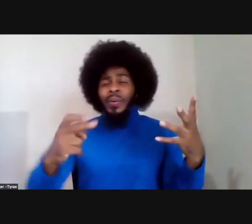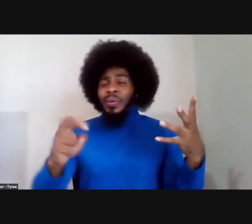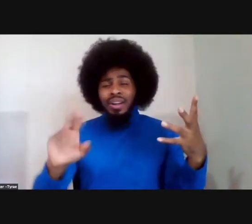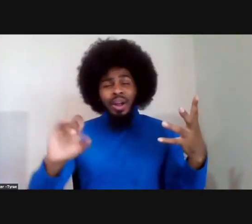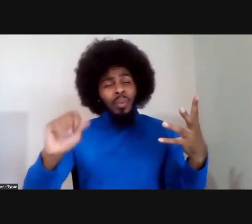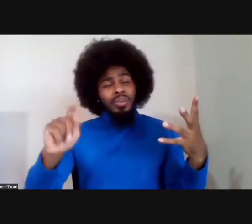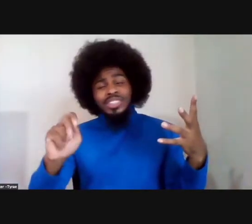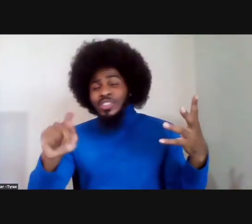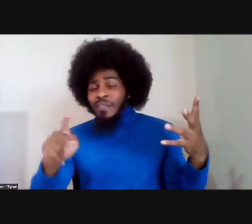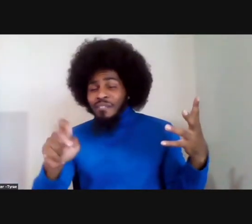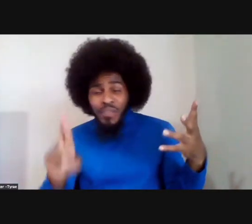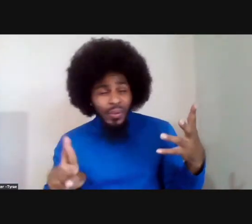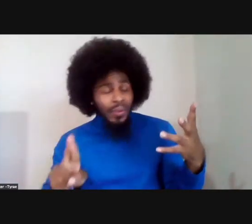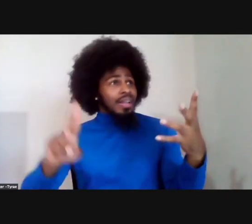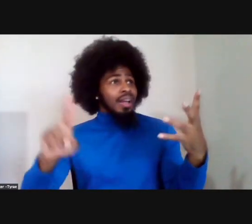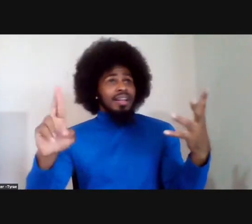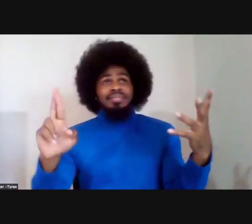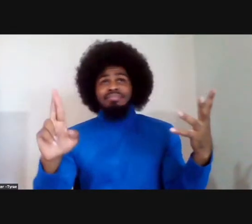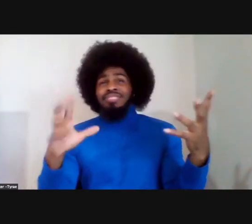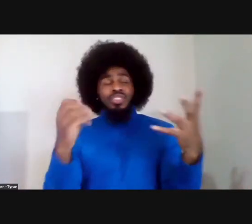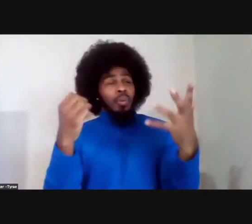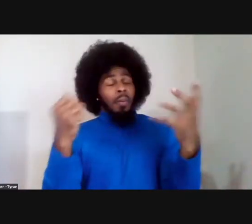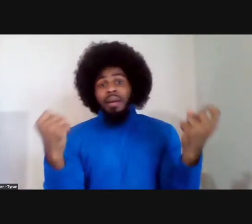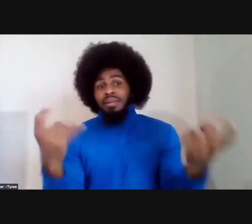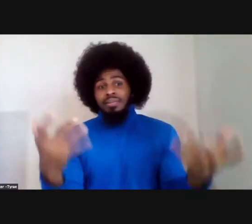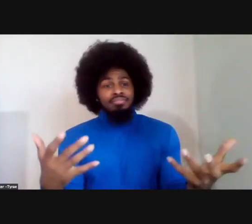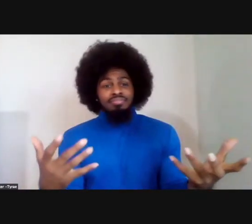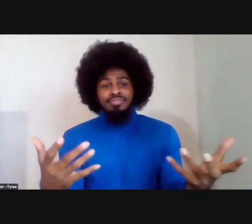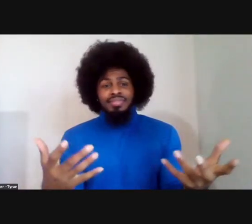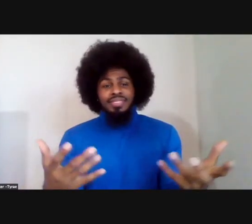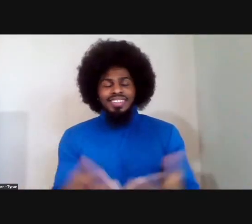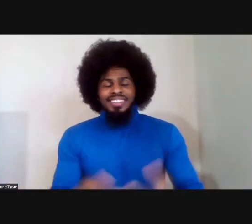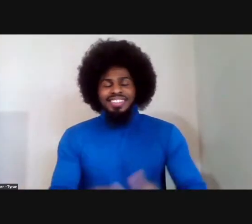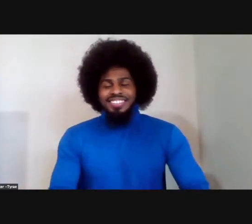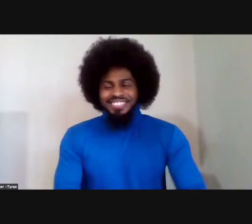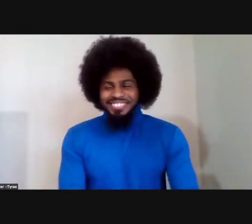Amy, and James Cheeseborough. I am the